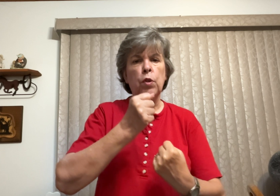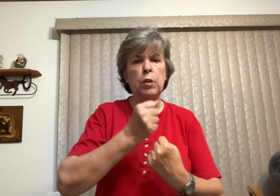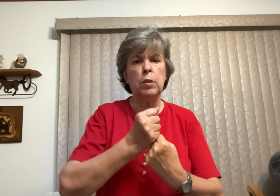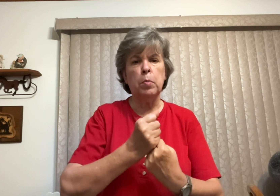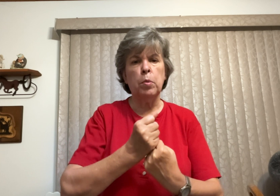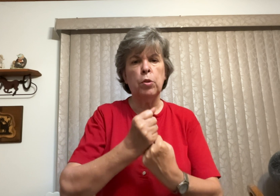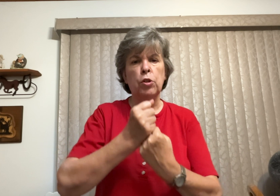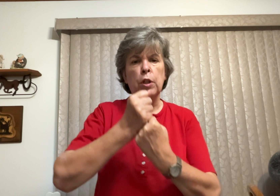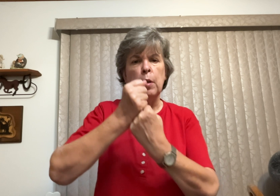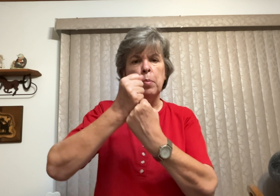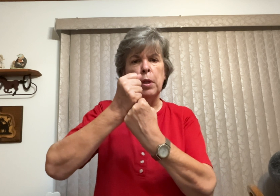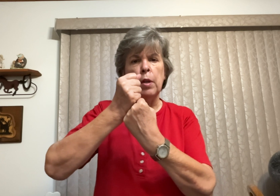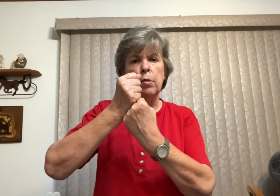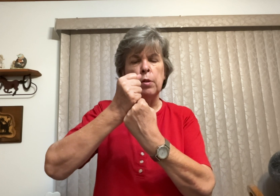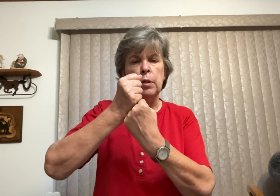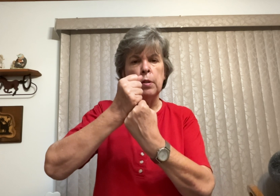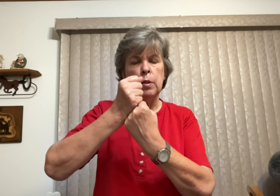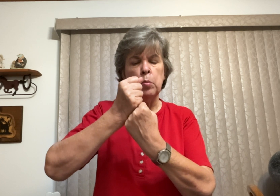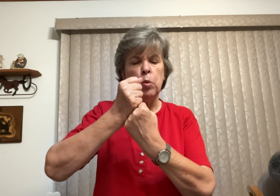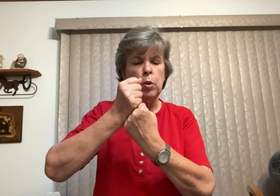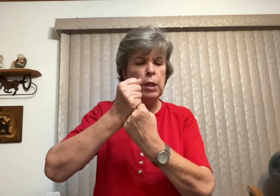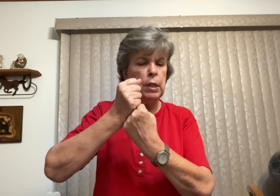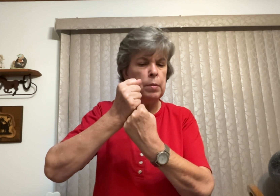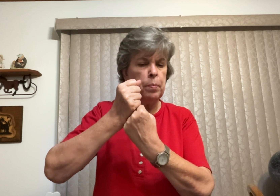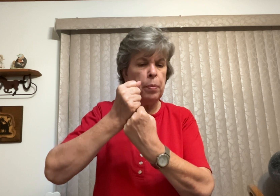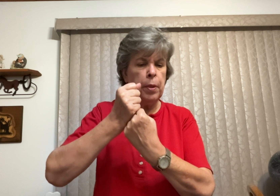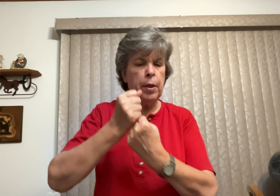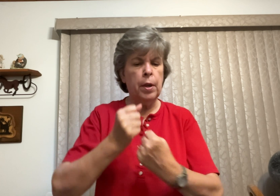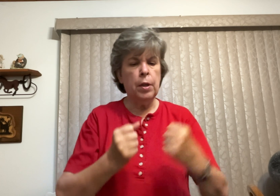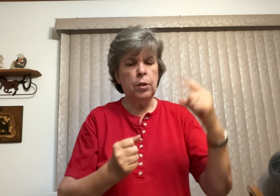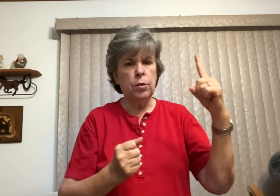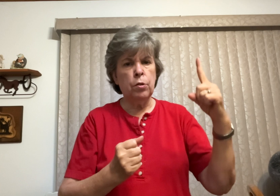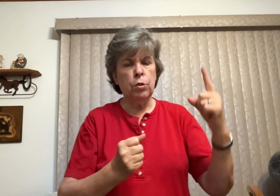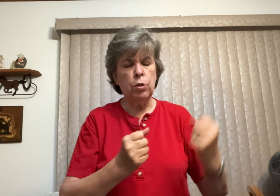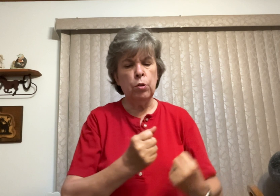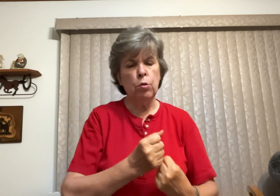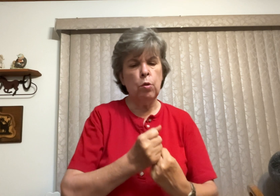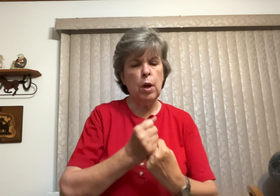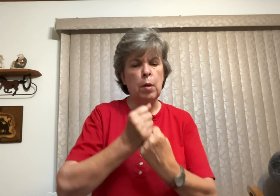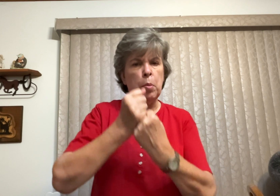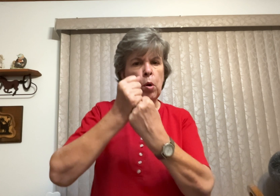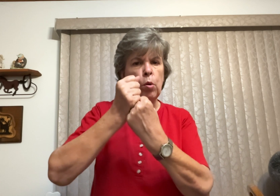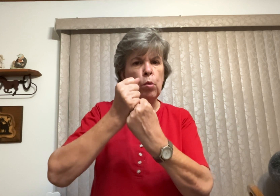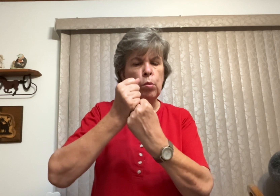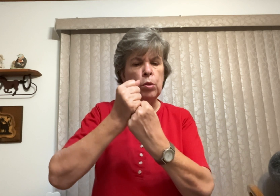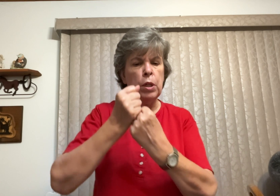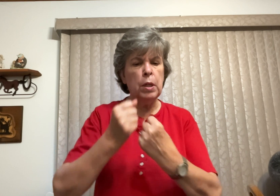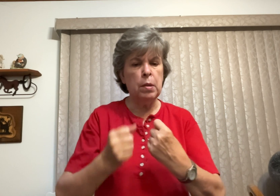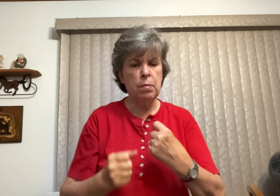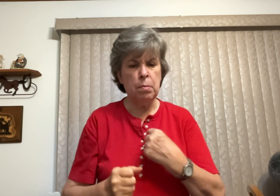fist pushing up the other and supporting it. So you uphold